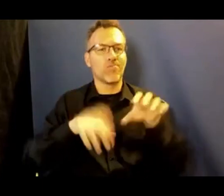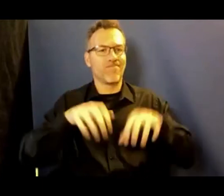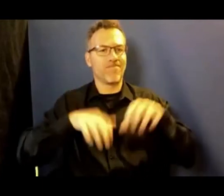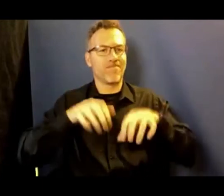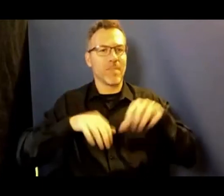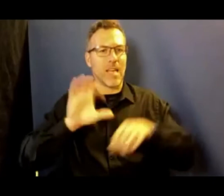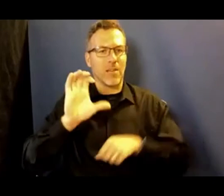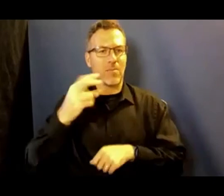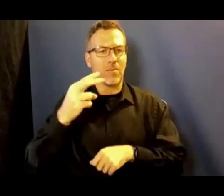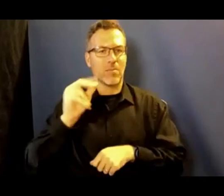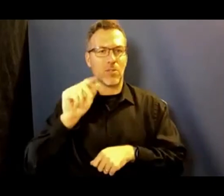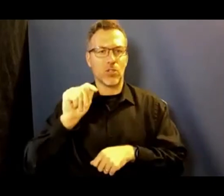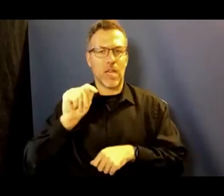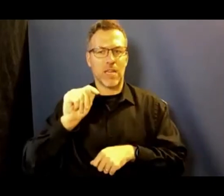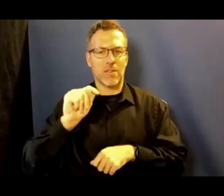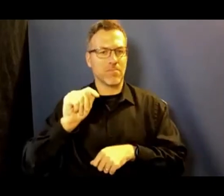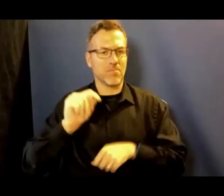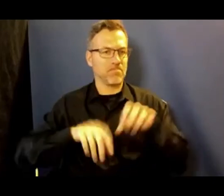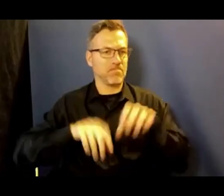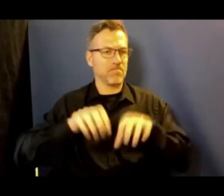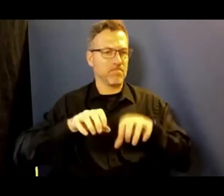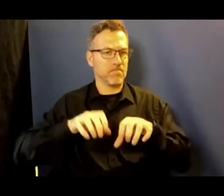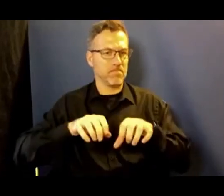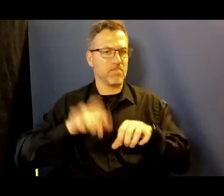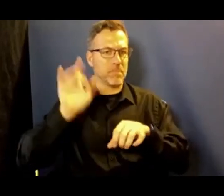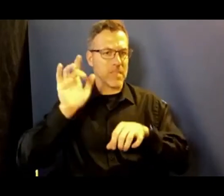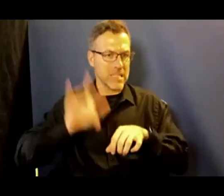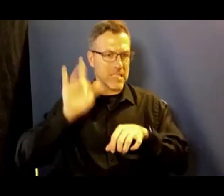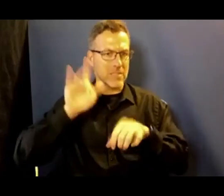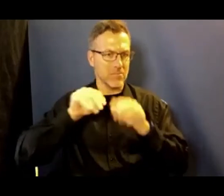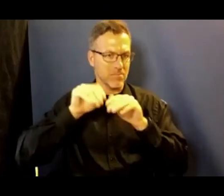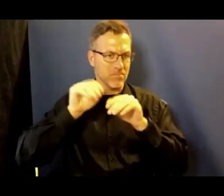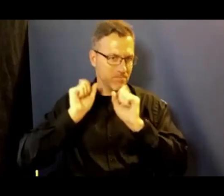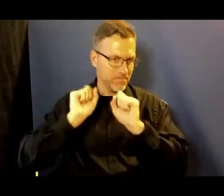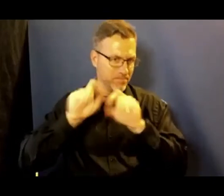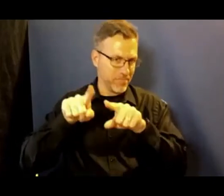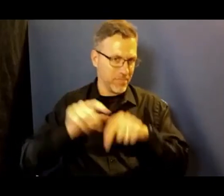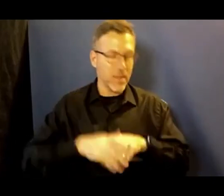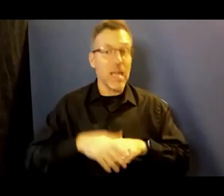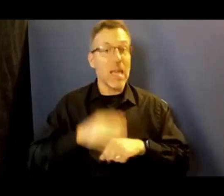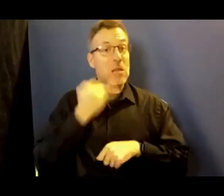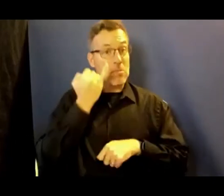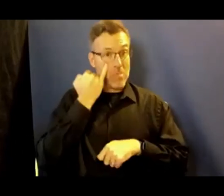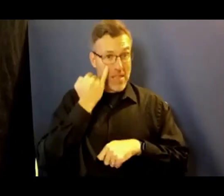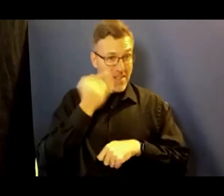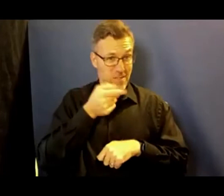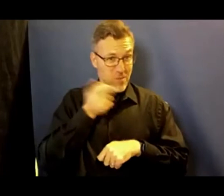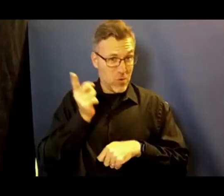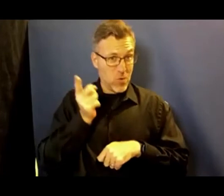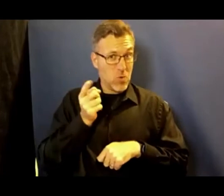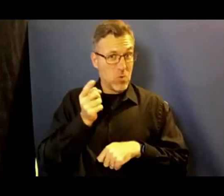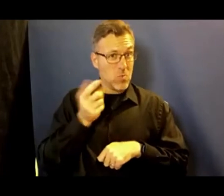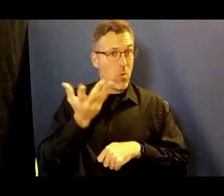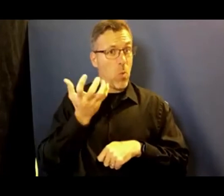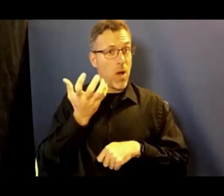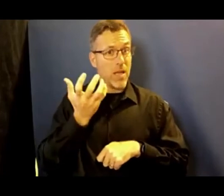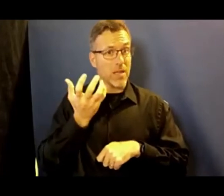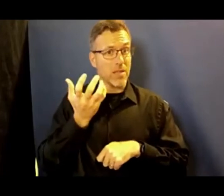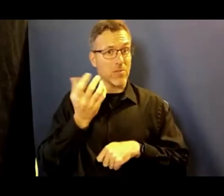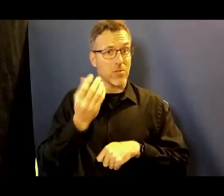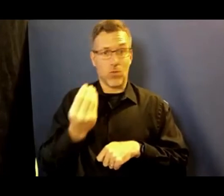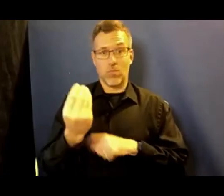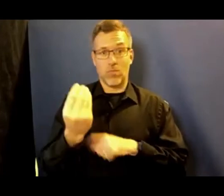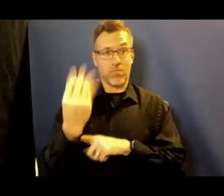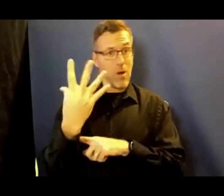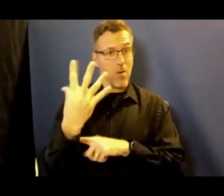let Dr. Talbot answer. But if you do feel willing to be seen yourself, then just raise your hand or type into the